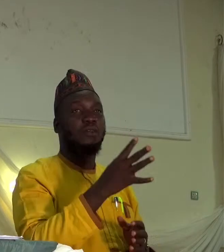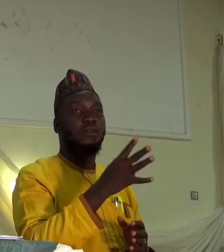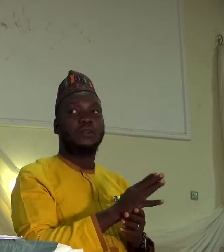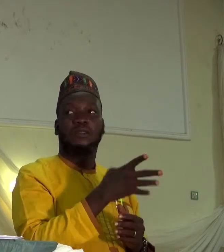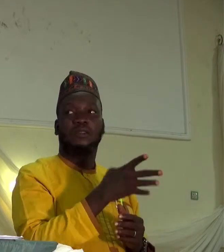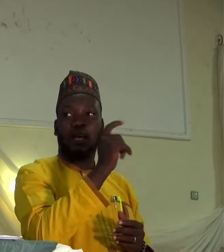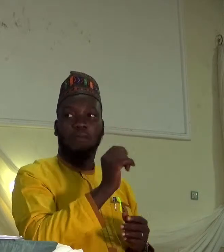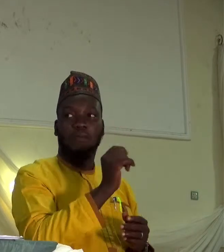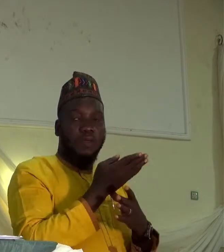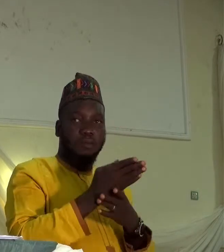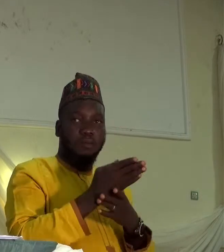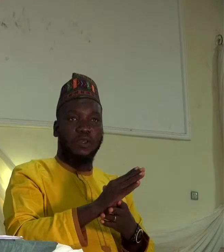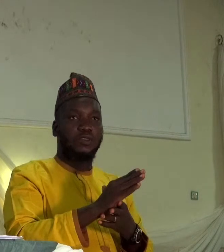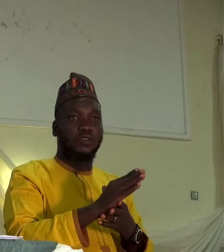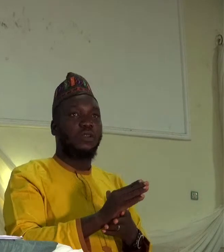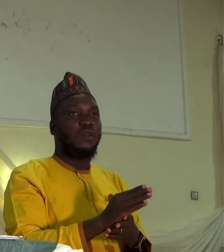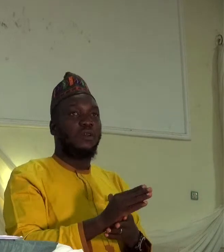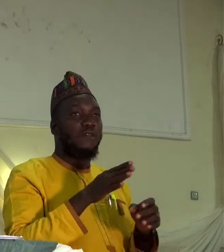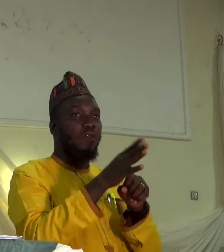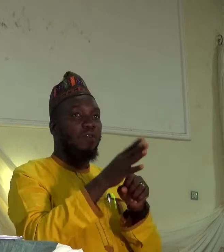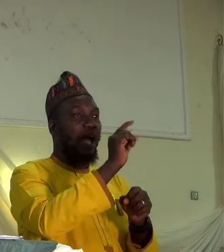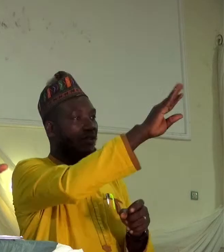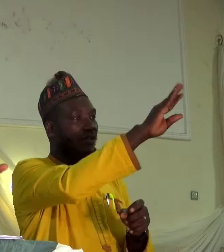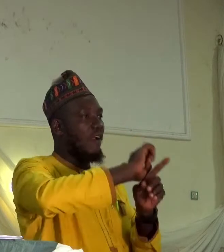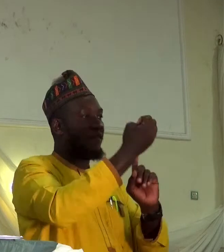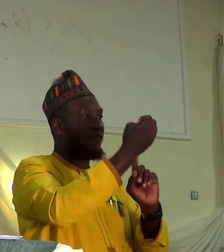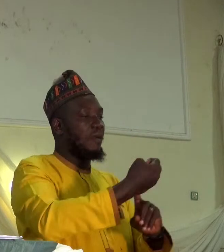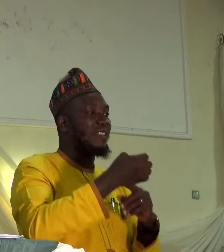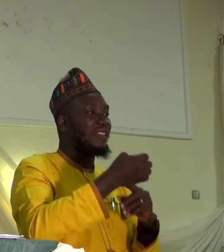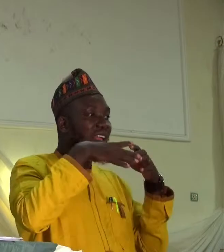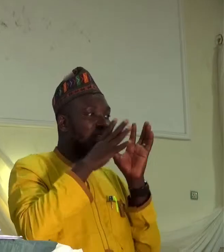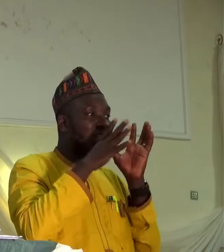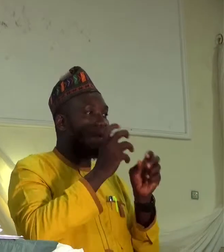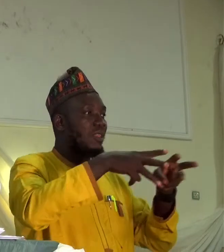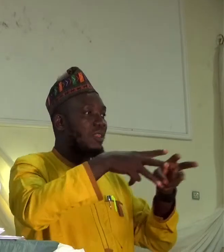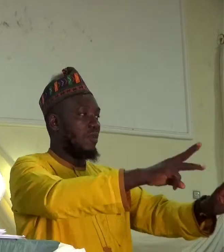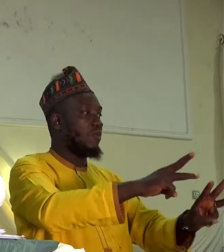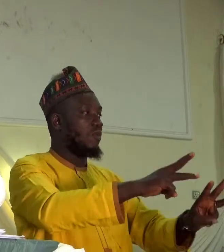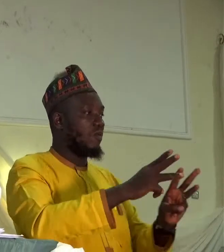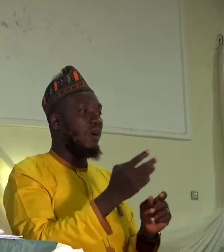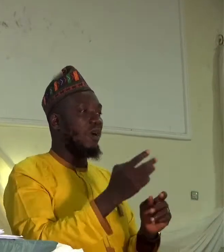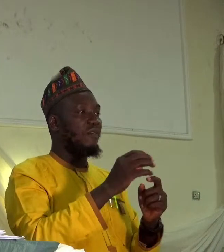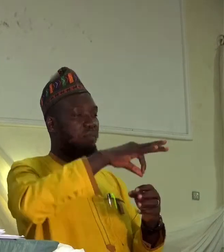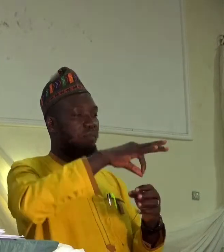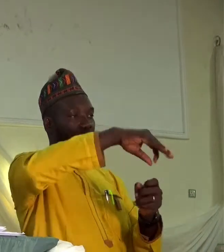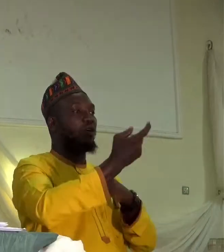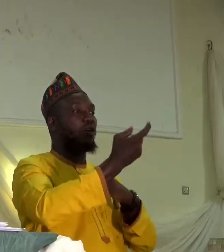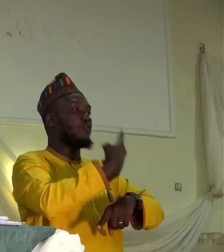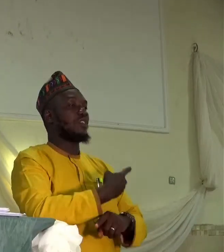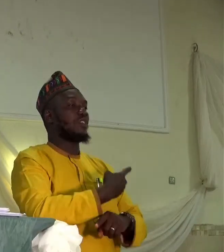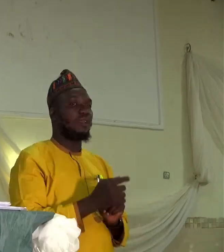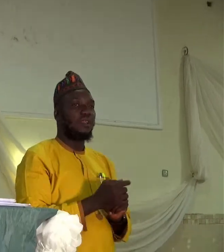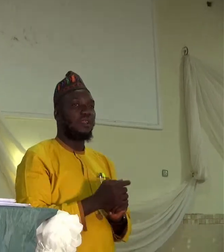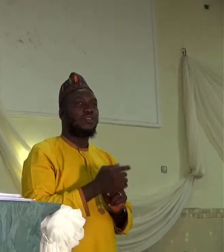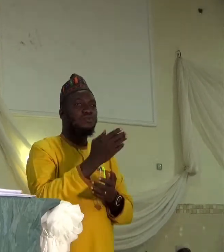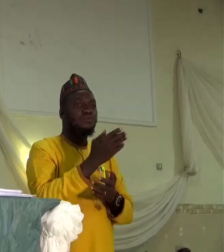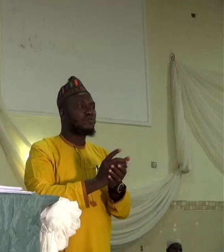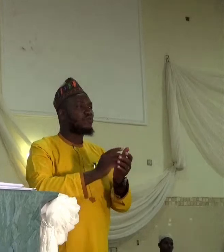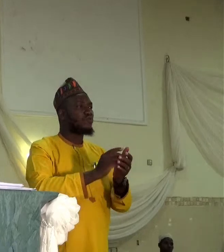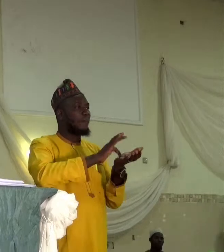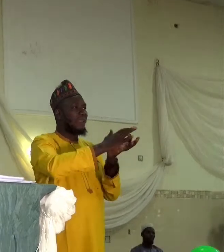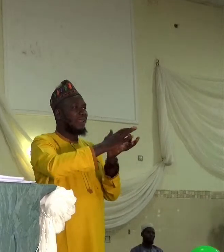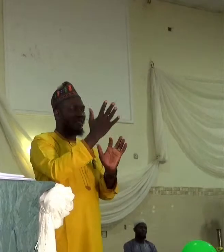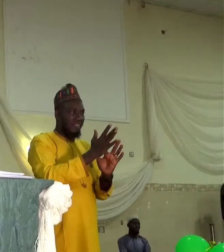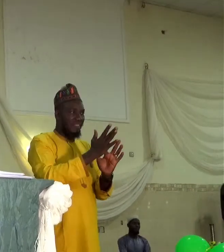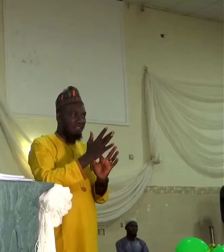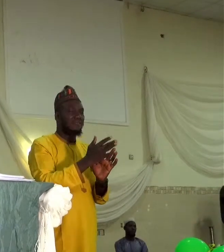between you and your, the totality of your environment. Islam as a way of life is taking care of the spiritual and the mundane. I want to only one must give unto Caesar